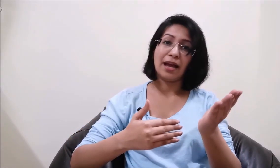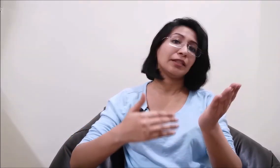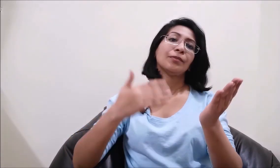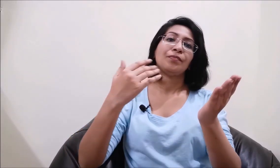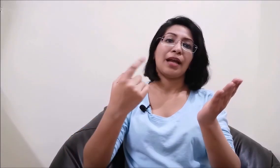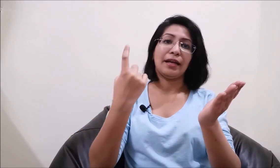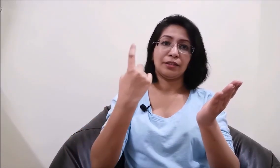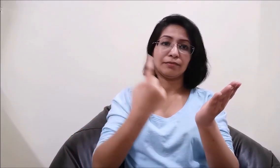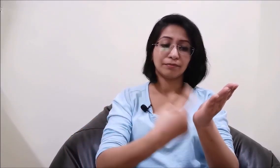hand, and